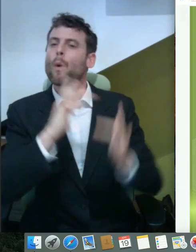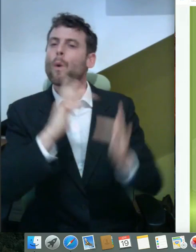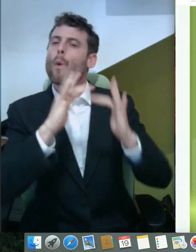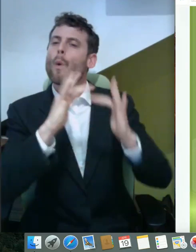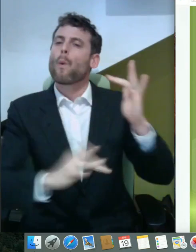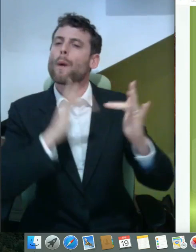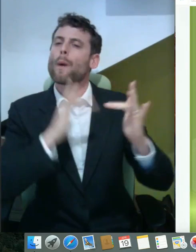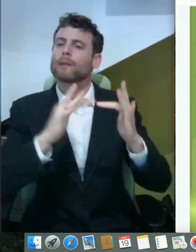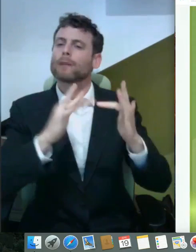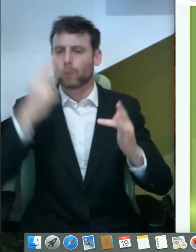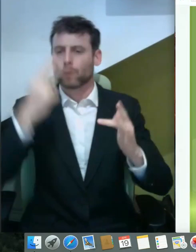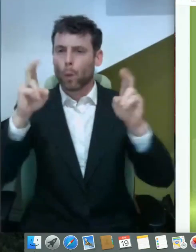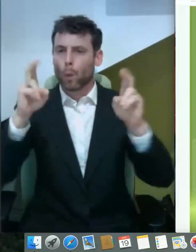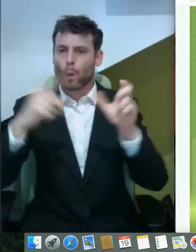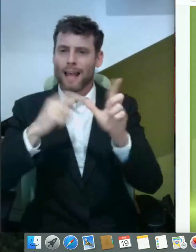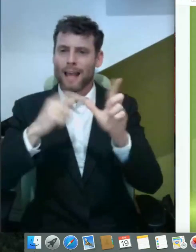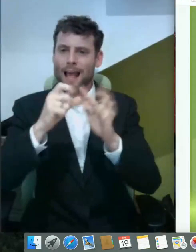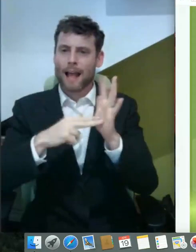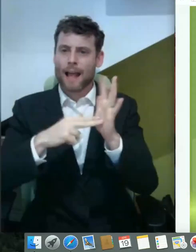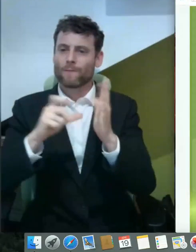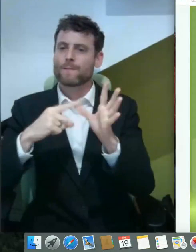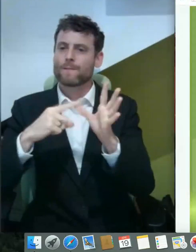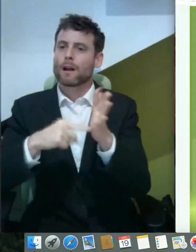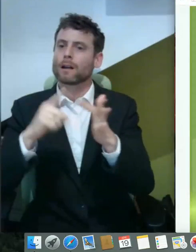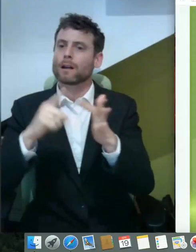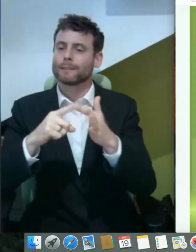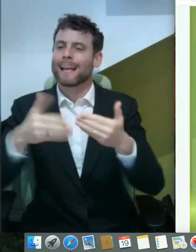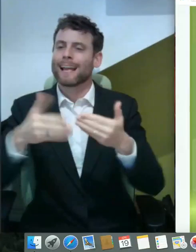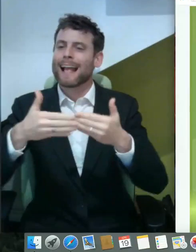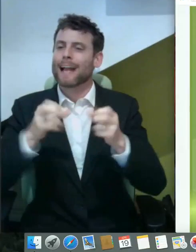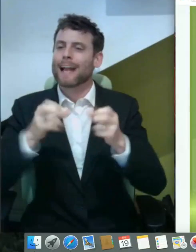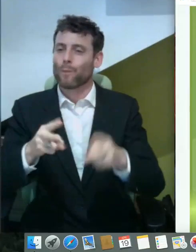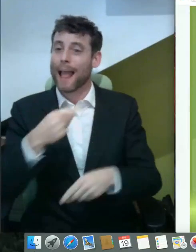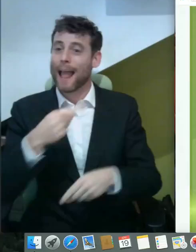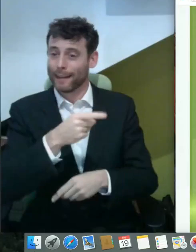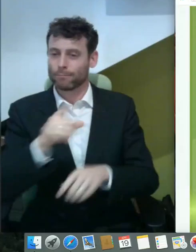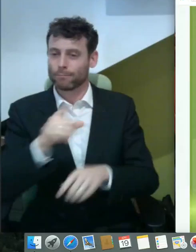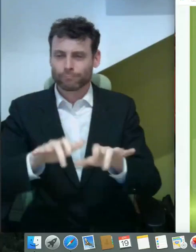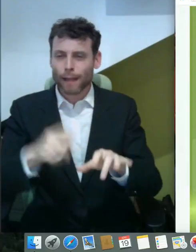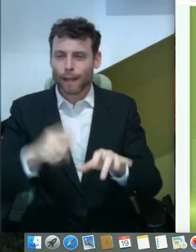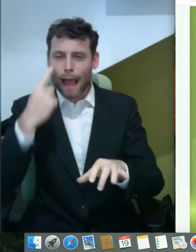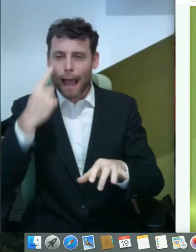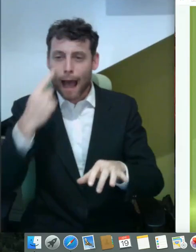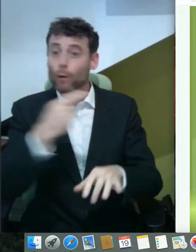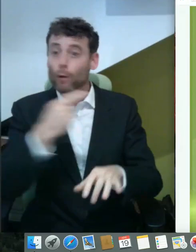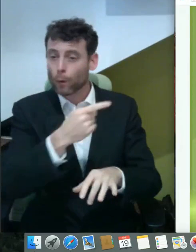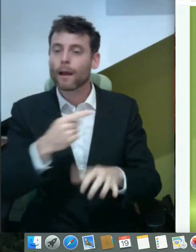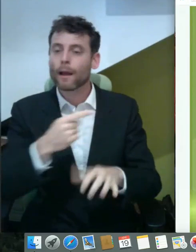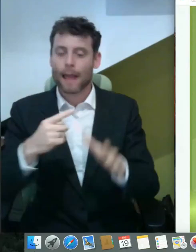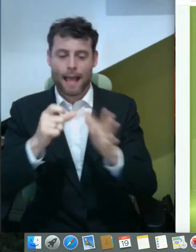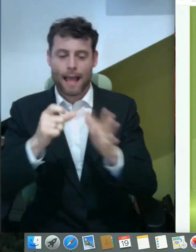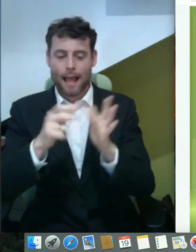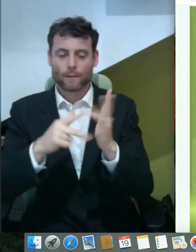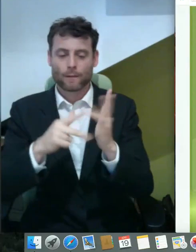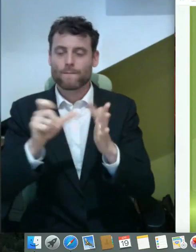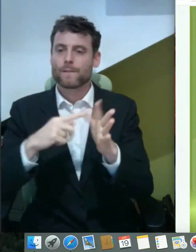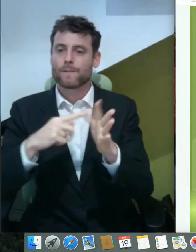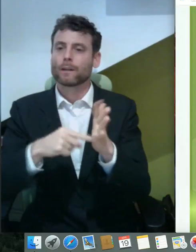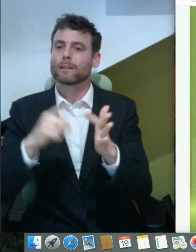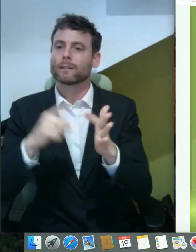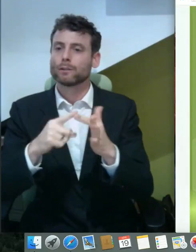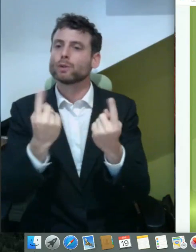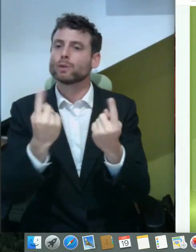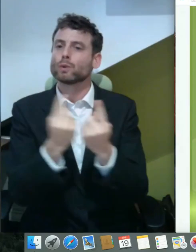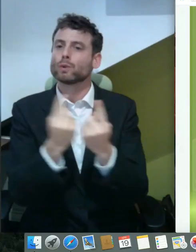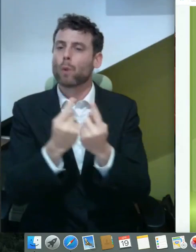Advocates Gateway. If you look at the Advocates Toolkits, this is a website aimed at